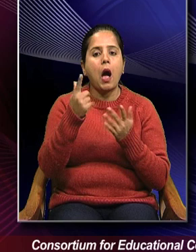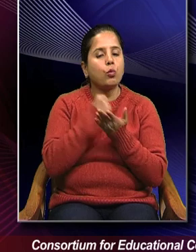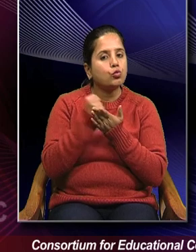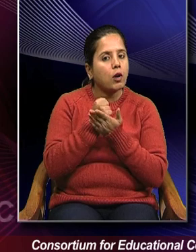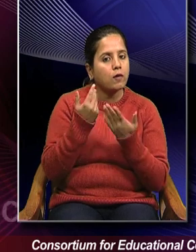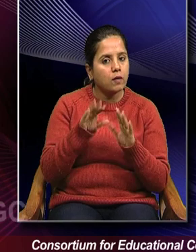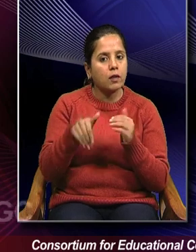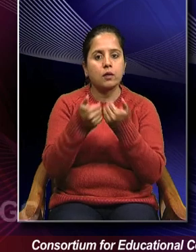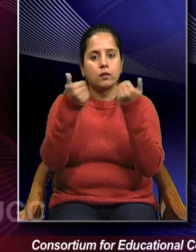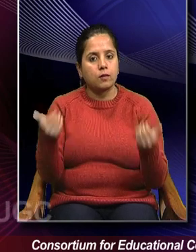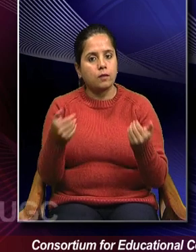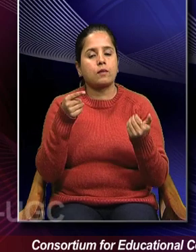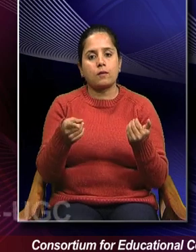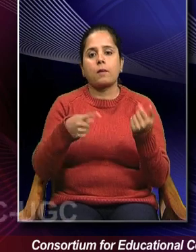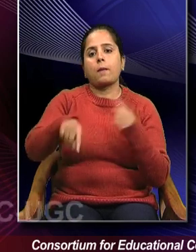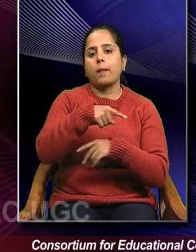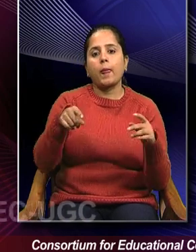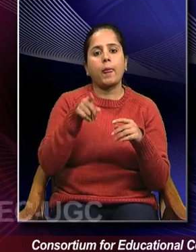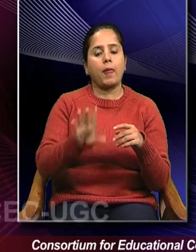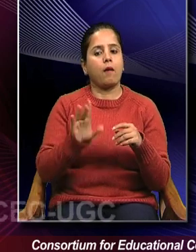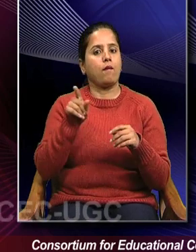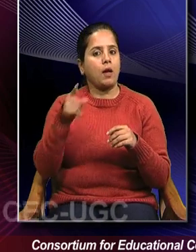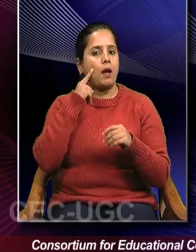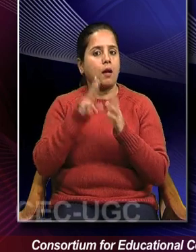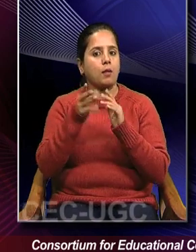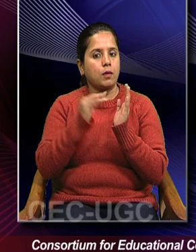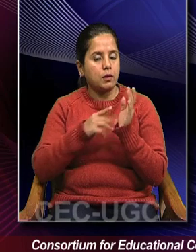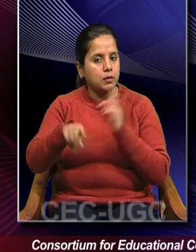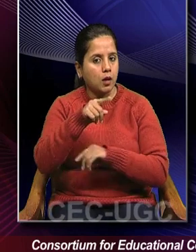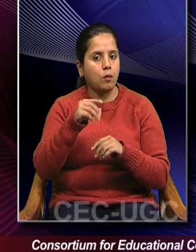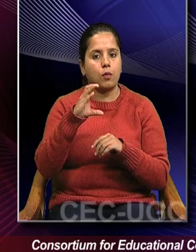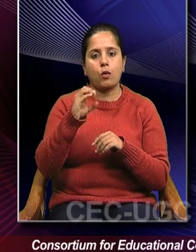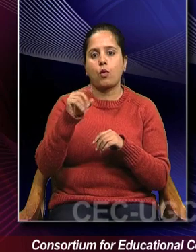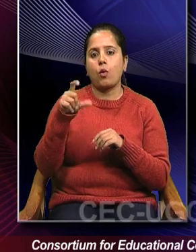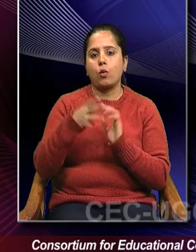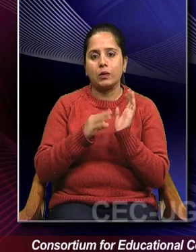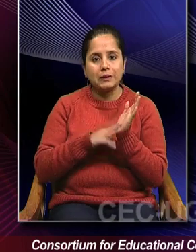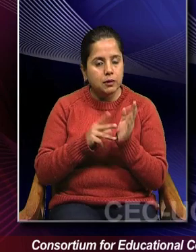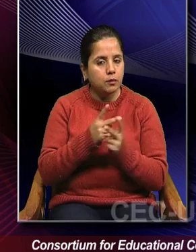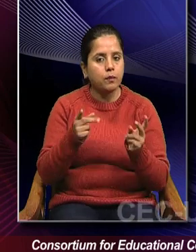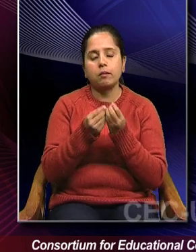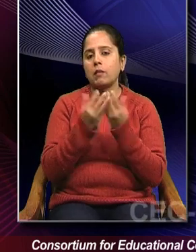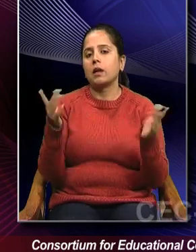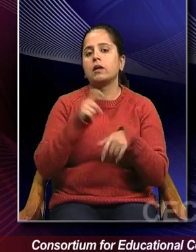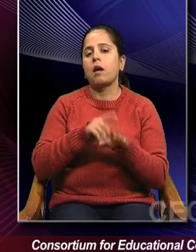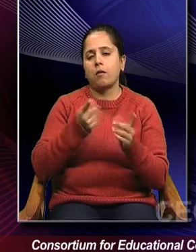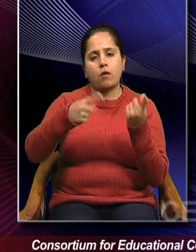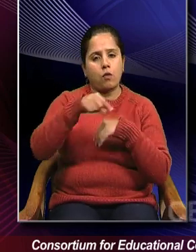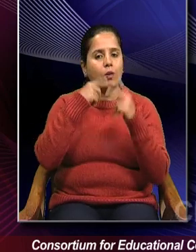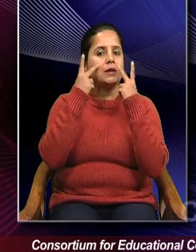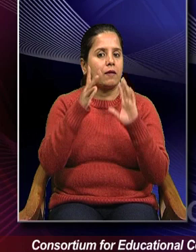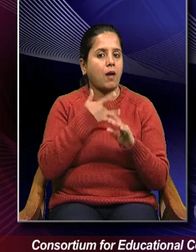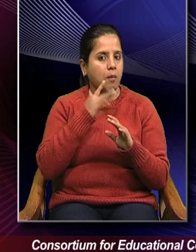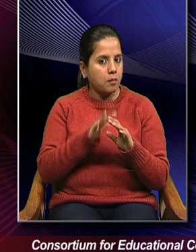distinguish imperialism with empire or imperialism with colonialism. And many a times we also see that how